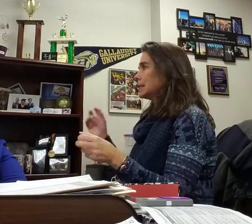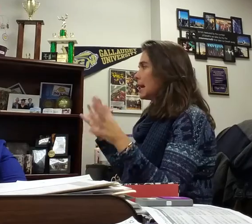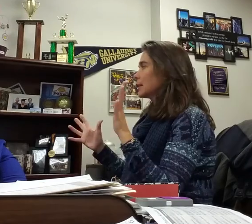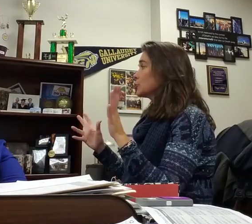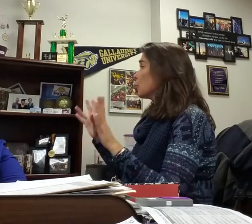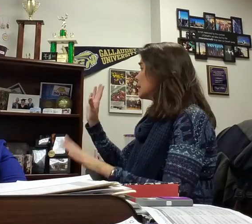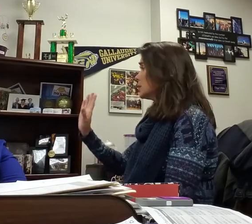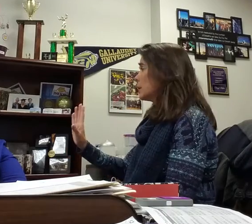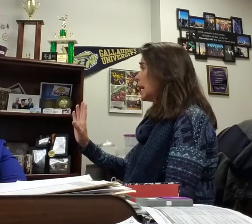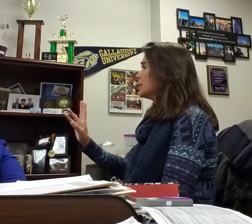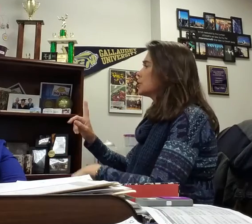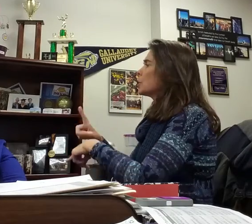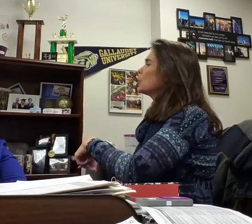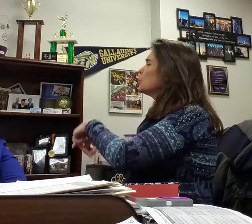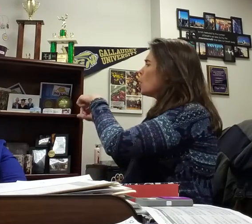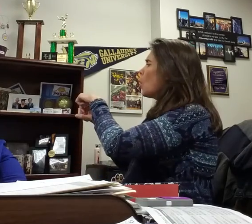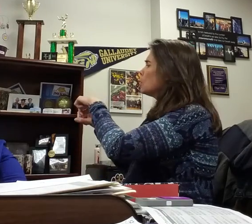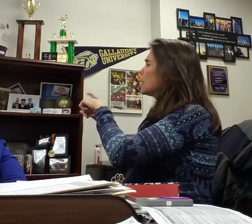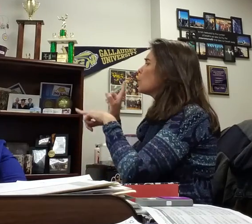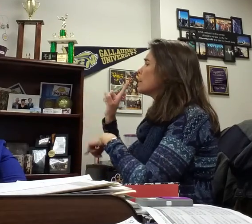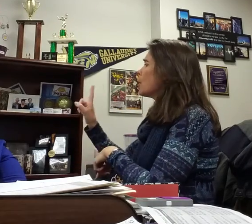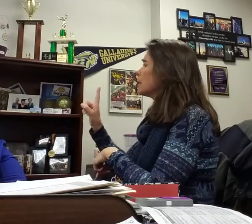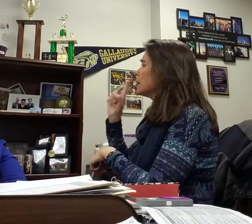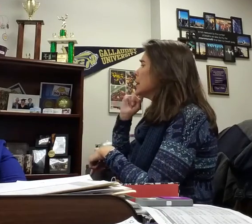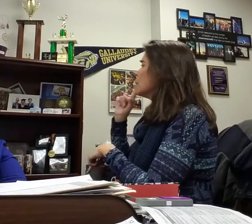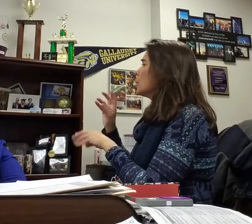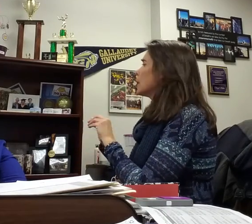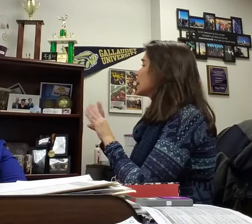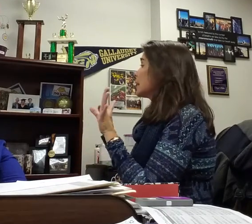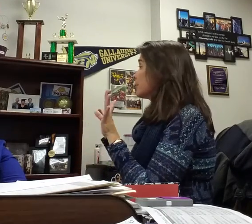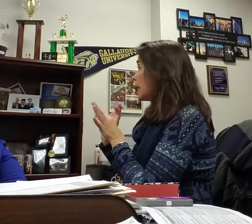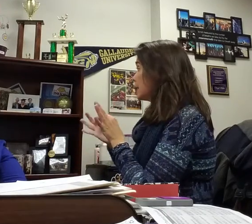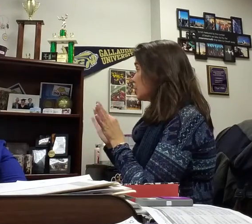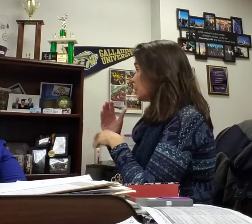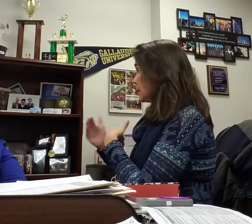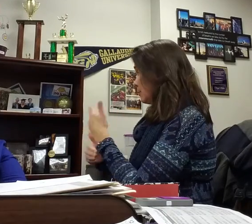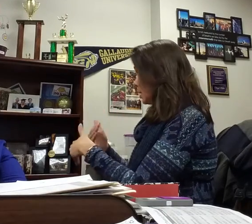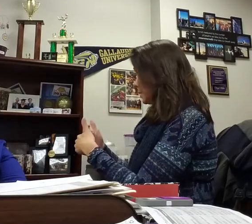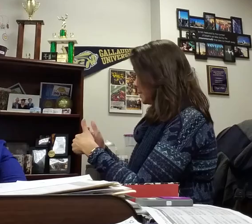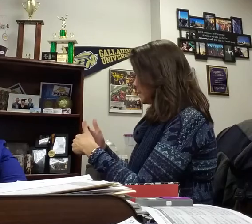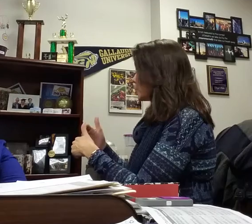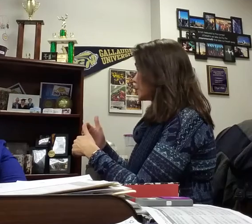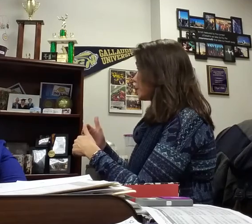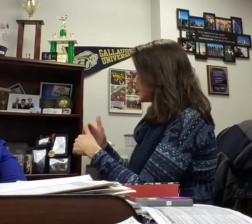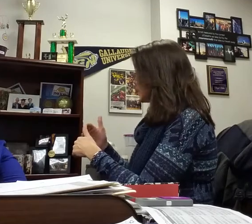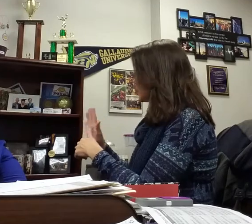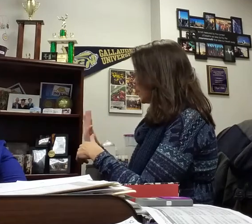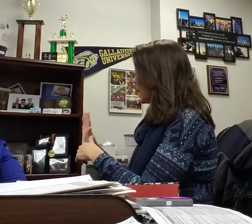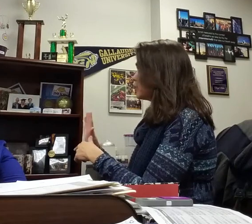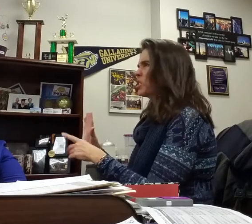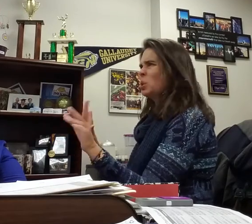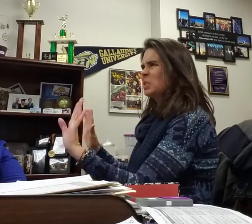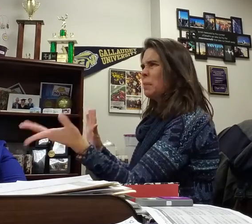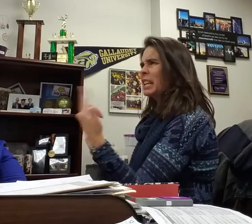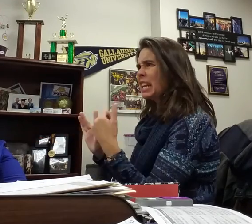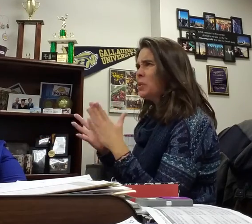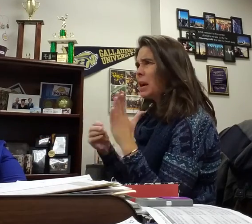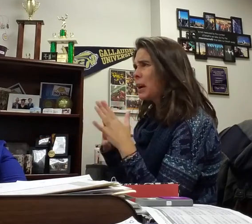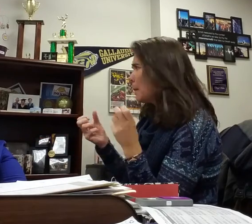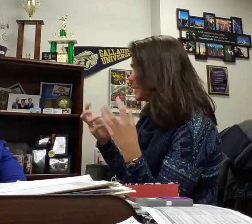out of control, it's okay to just go, could you hold on one moment? We want to clarify the interpreting process or Okay. something. It's okay. And just go, somebody, can you come copy